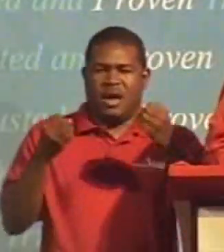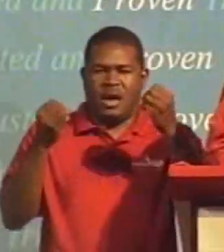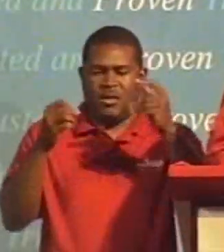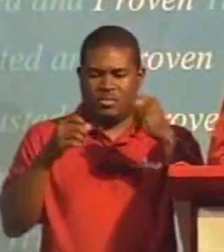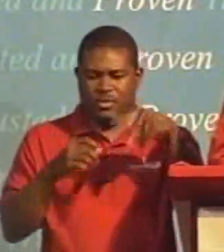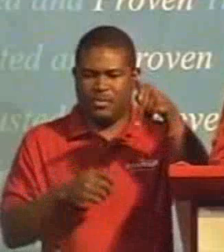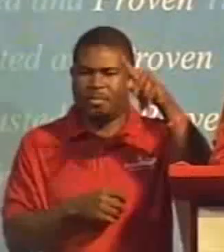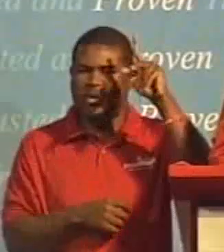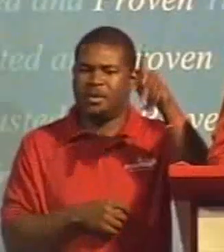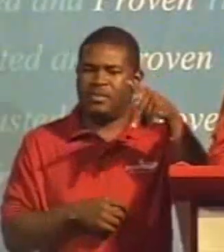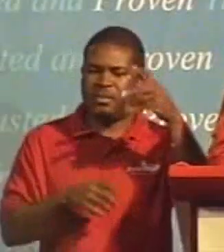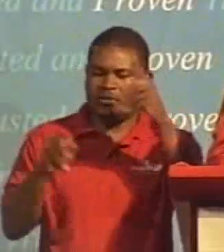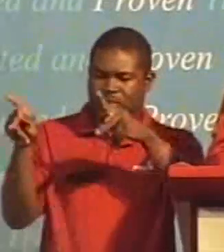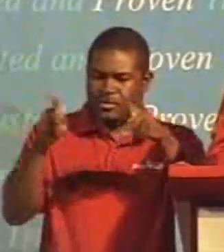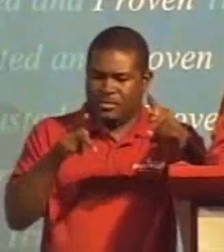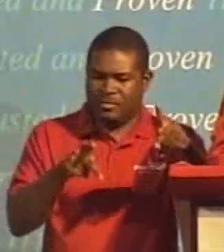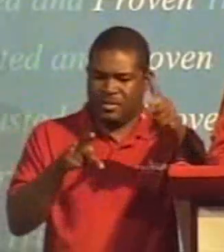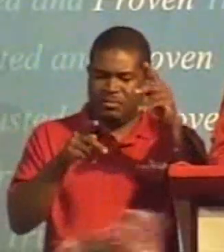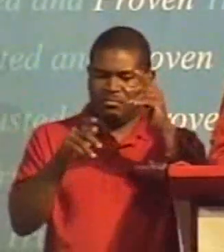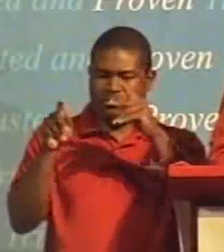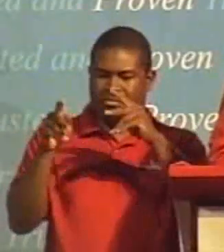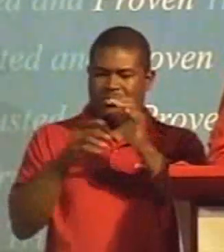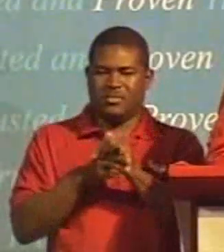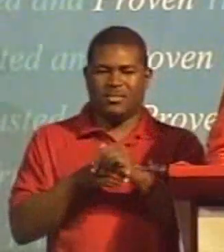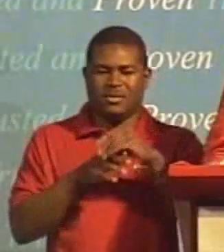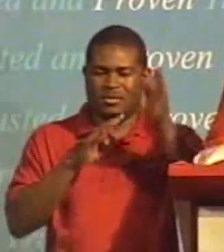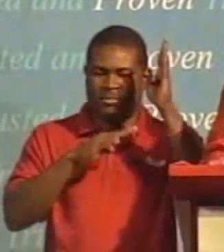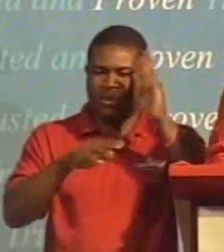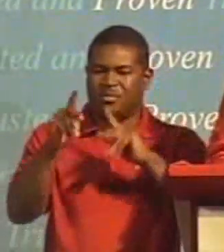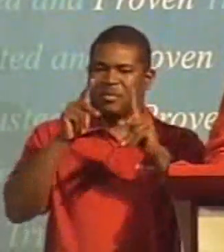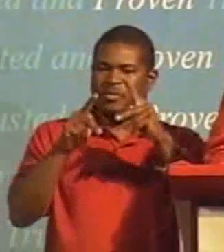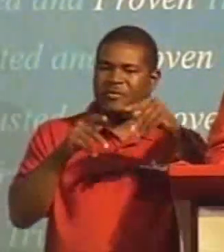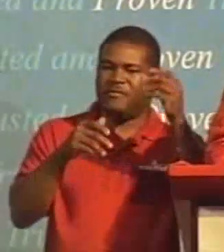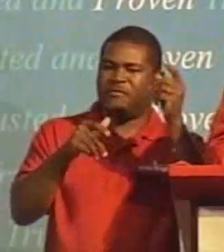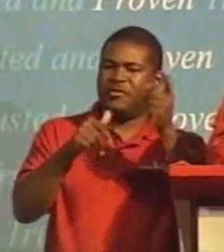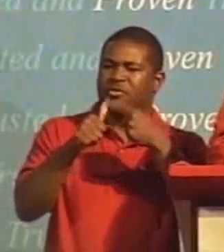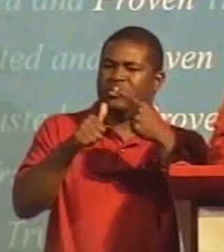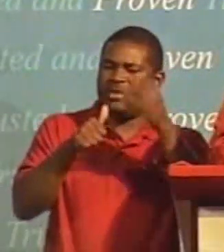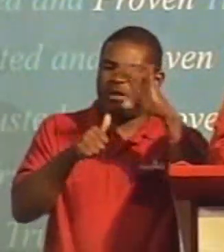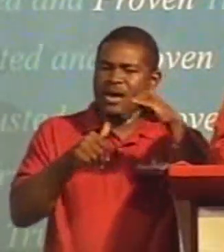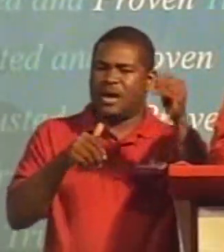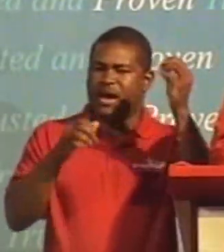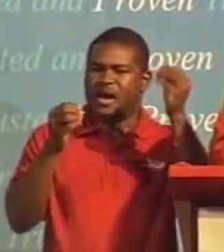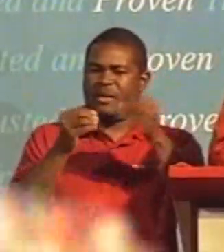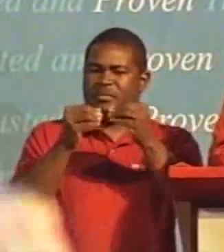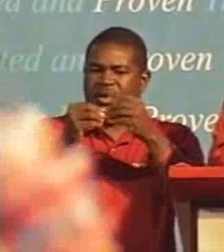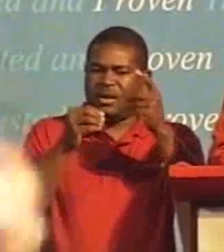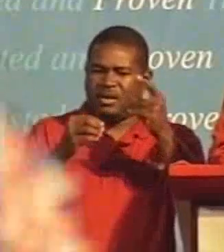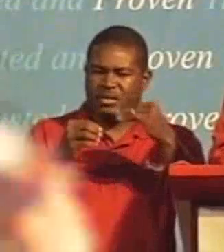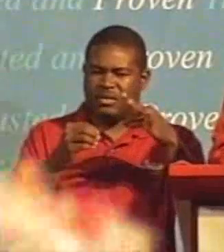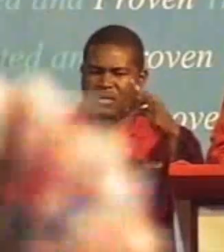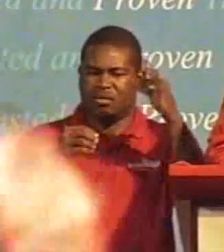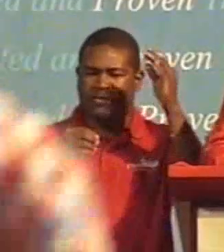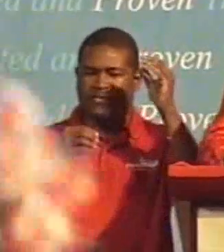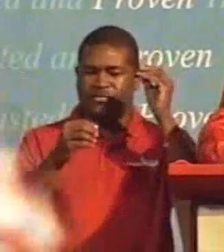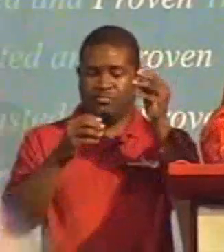the PLP put Bahamians first? They didn't put the straw vendors first. And most of them are their people.